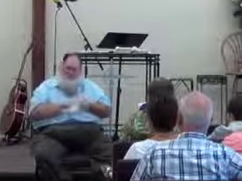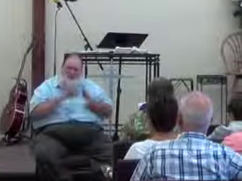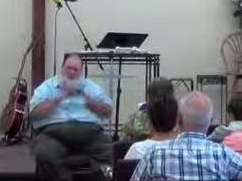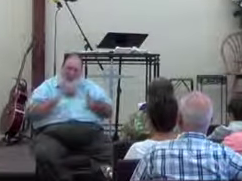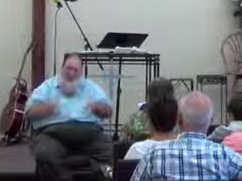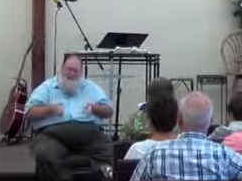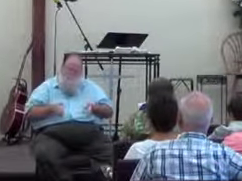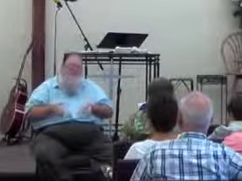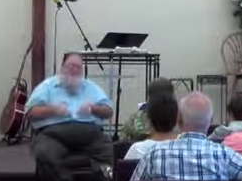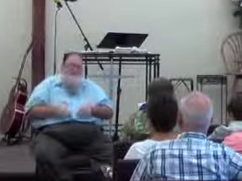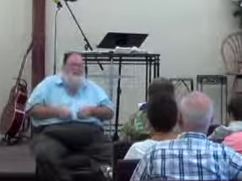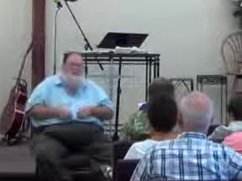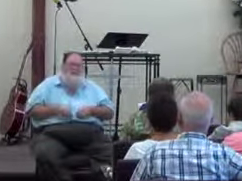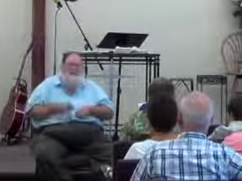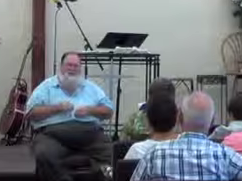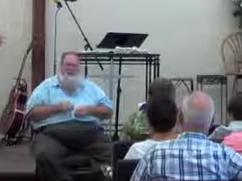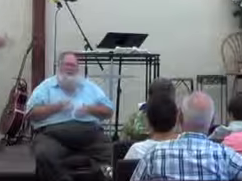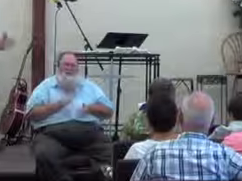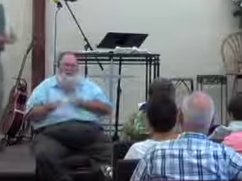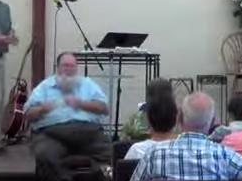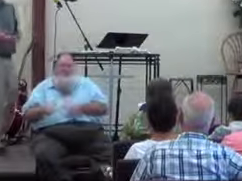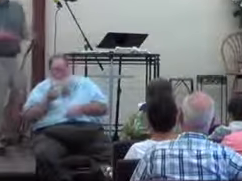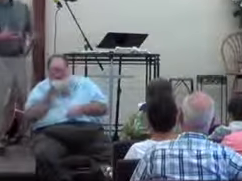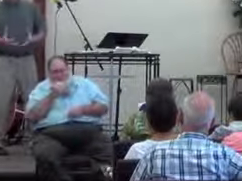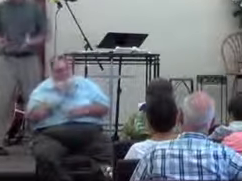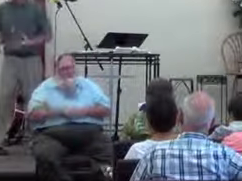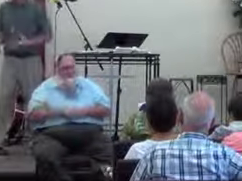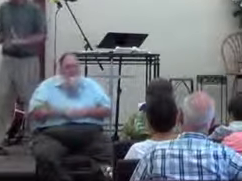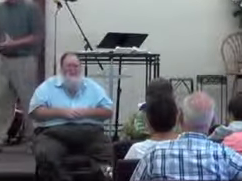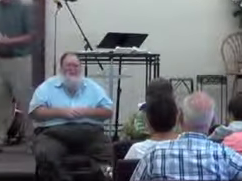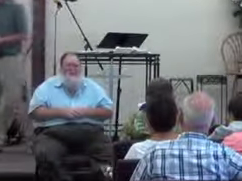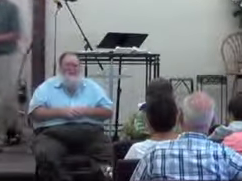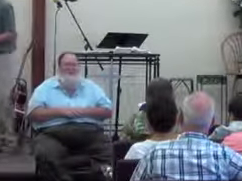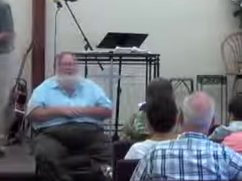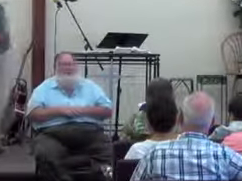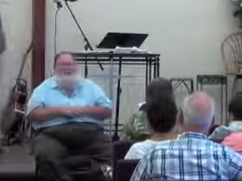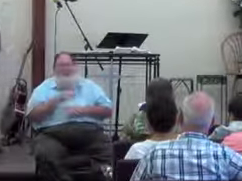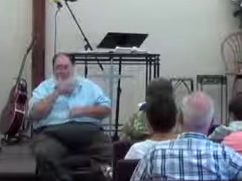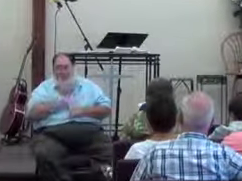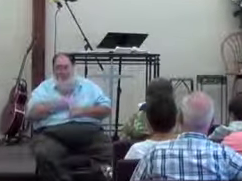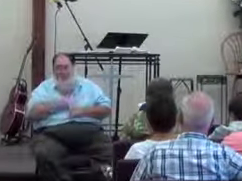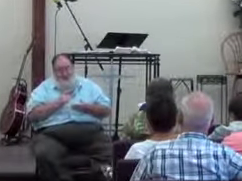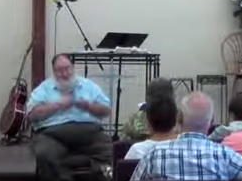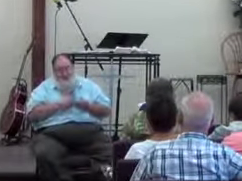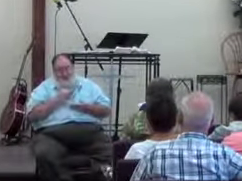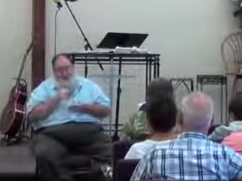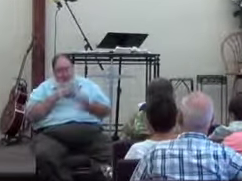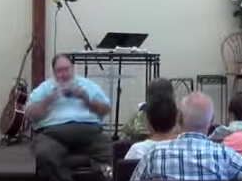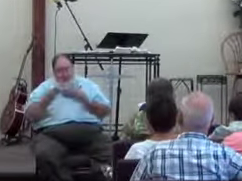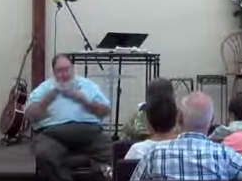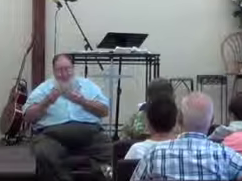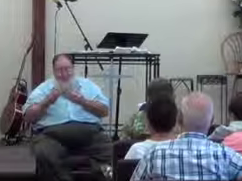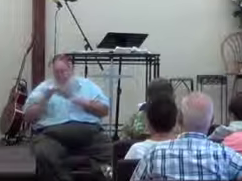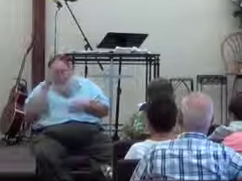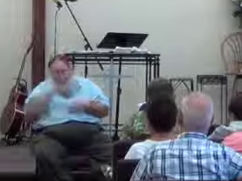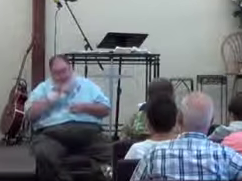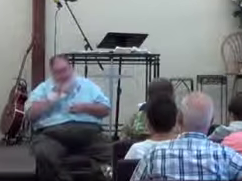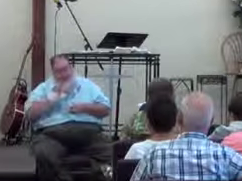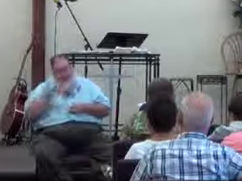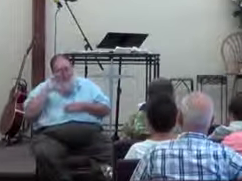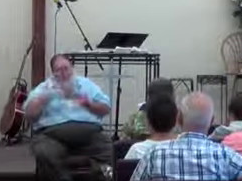Women, it's the same way. Sometimes we just don't thank the men enough for what they do, or the families enough. The people in our lives, we don't thank them